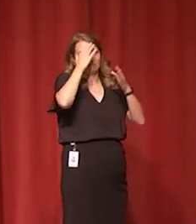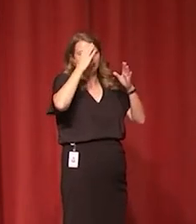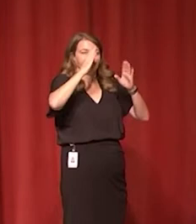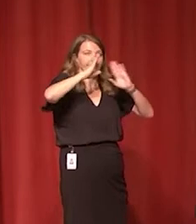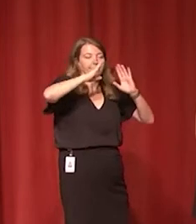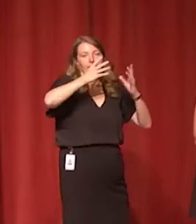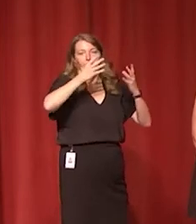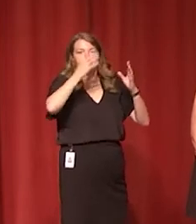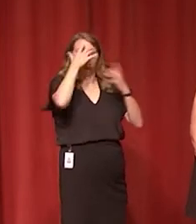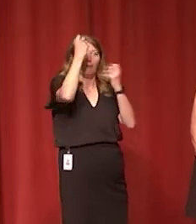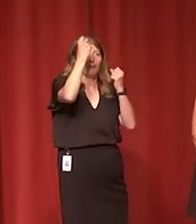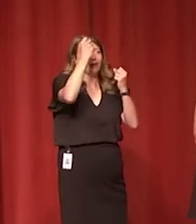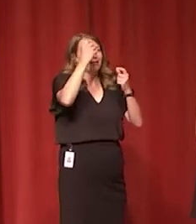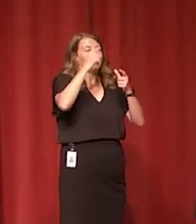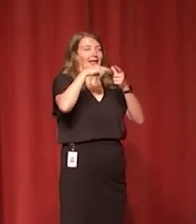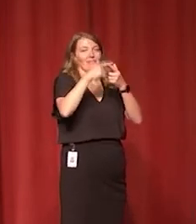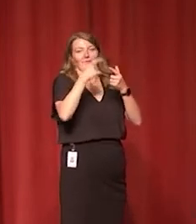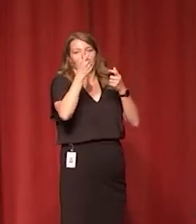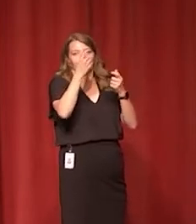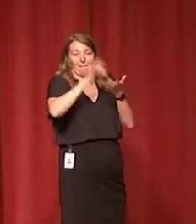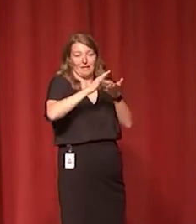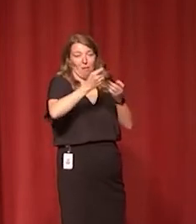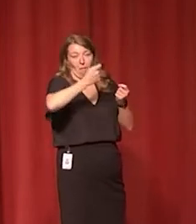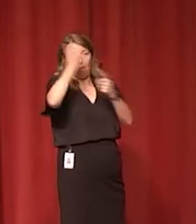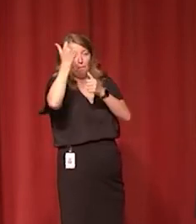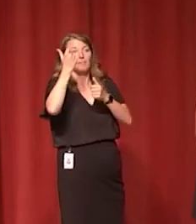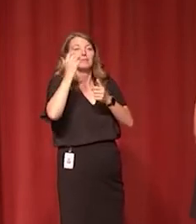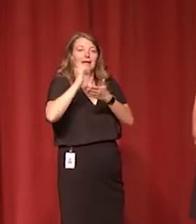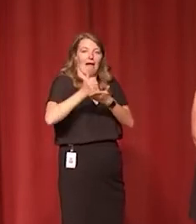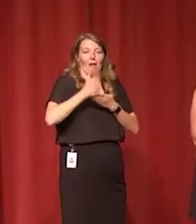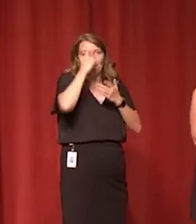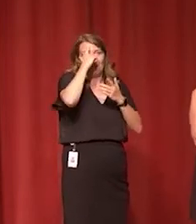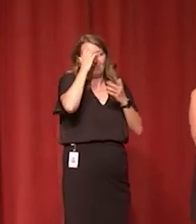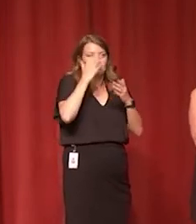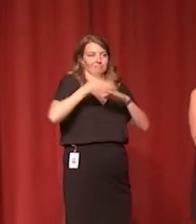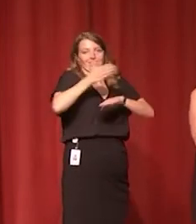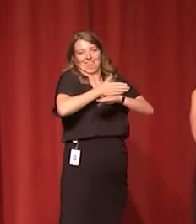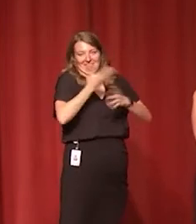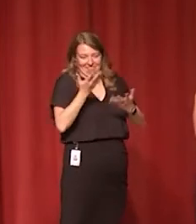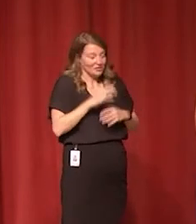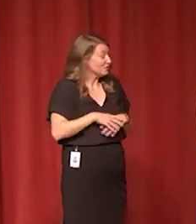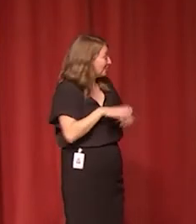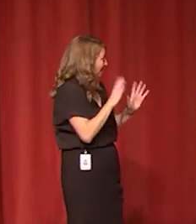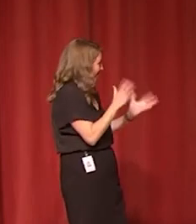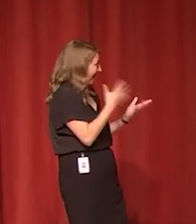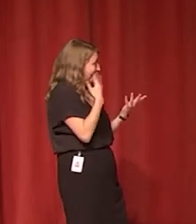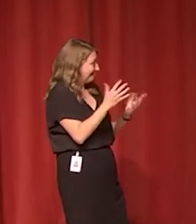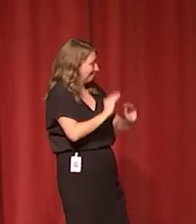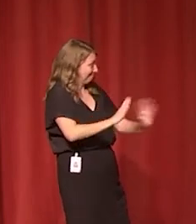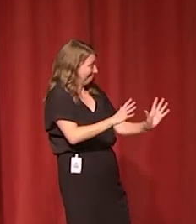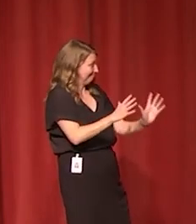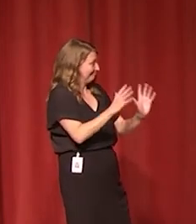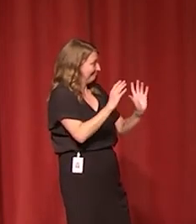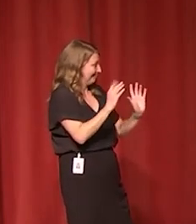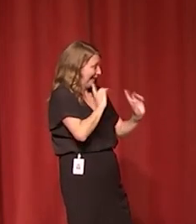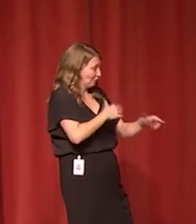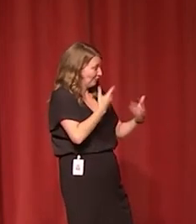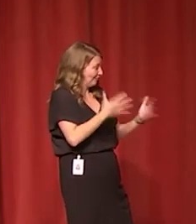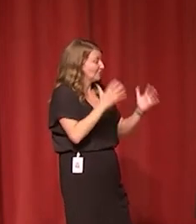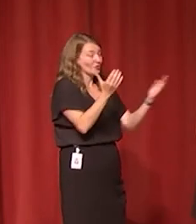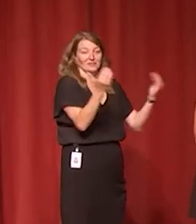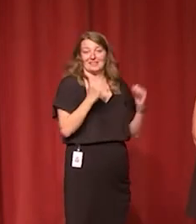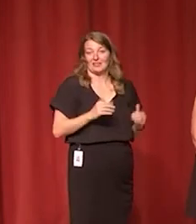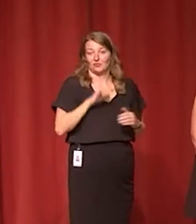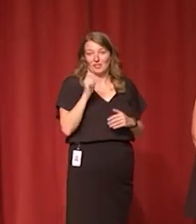medications. Yeah. Okay, I think we've covered that topic pretty extensively. This is a fun one. I have